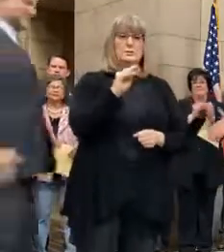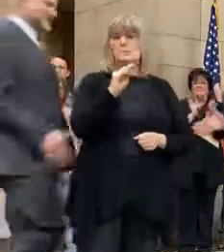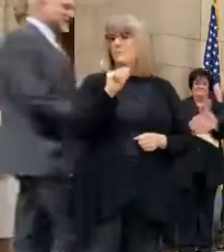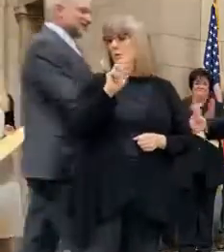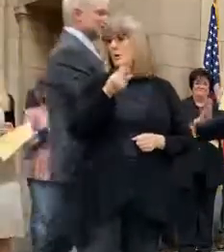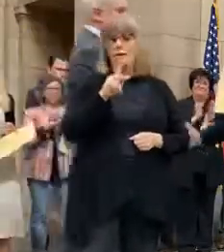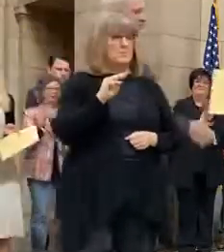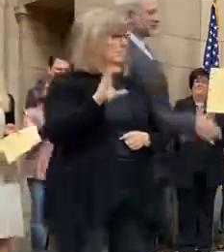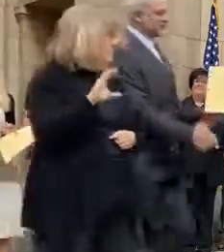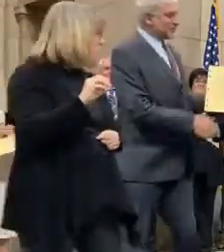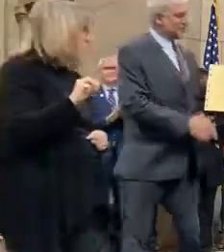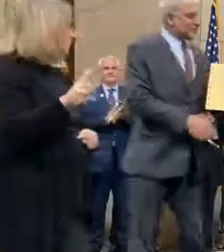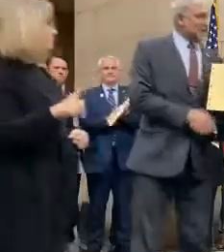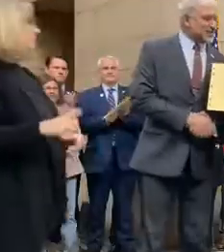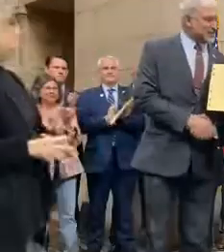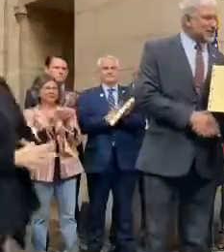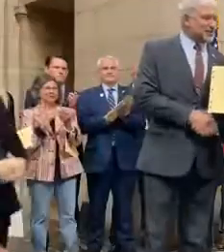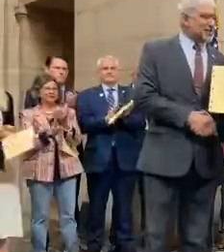Picard.